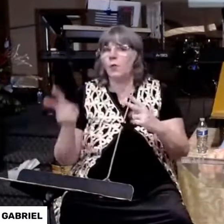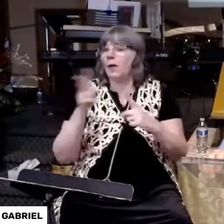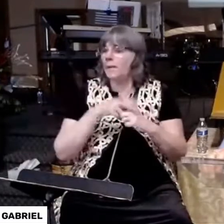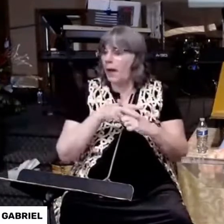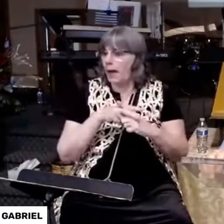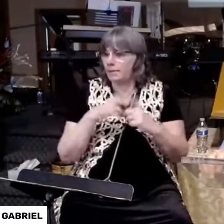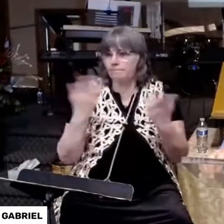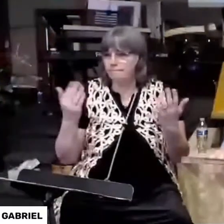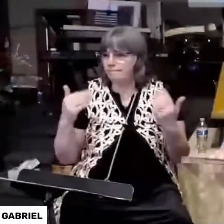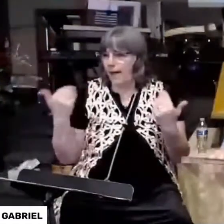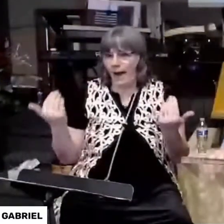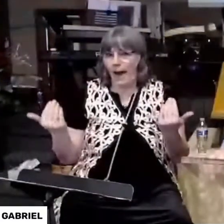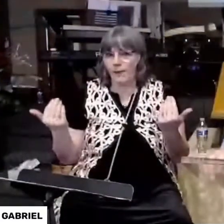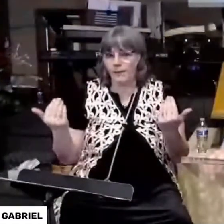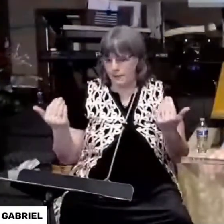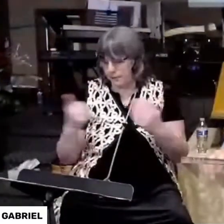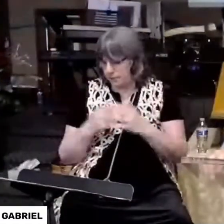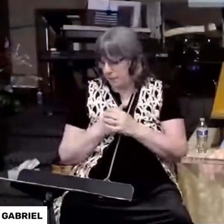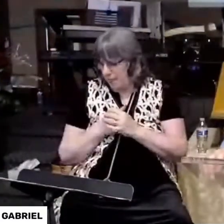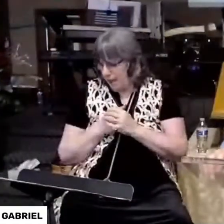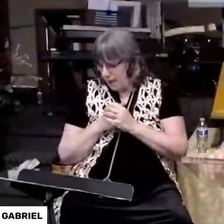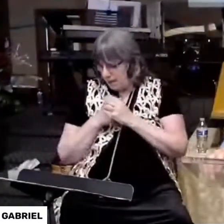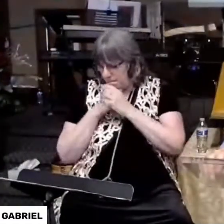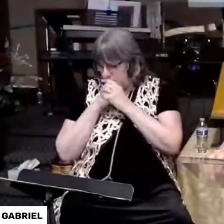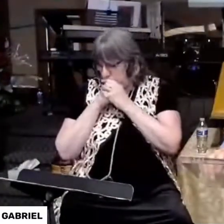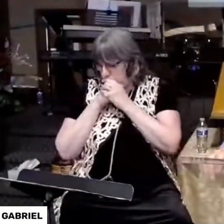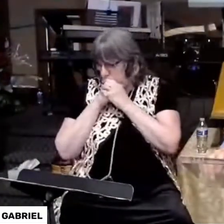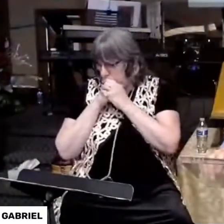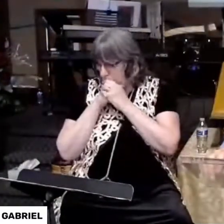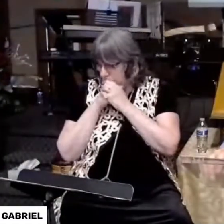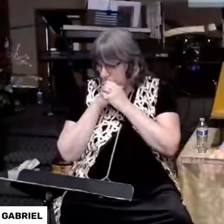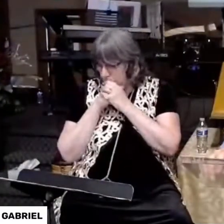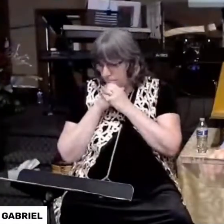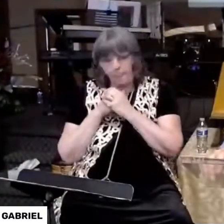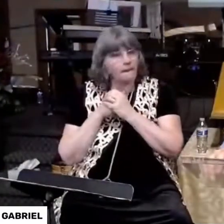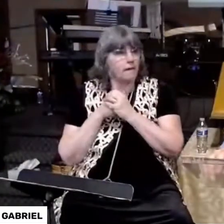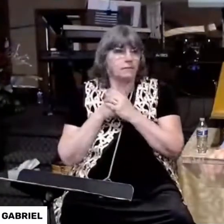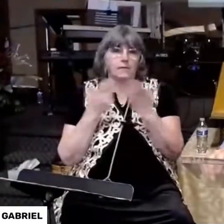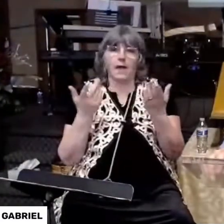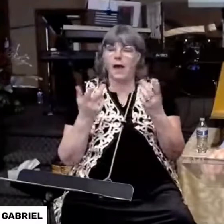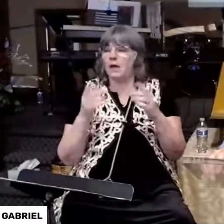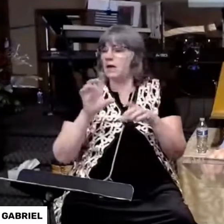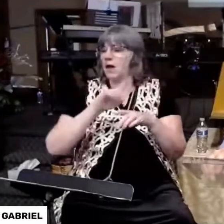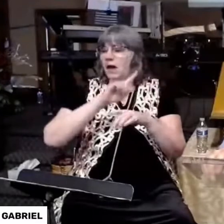Torah, the principles of the Torah, really, they do transcend time and space.